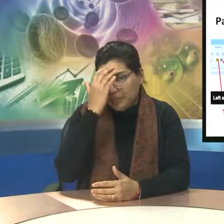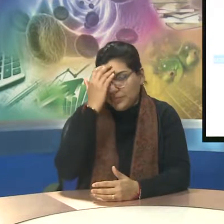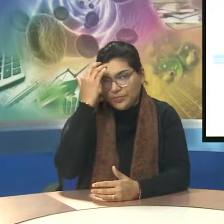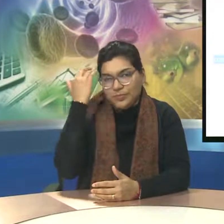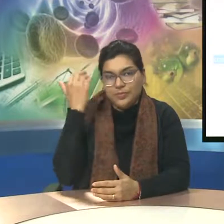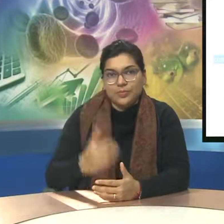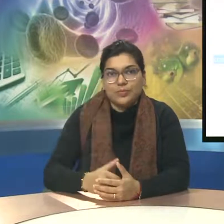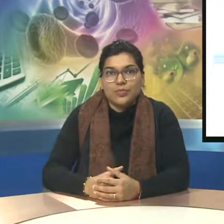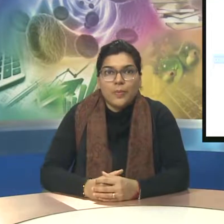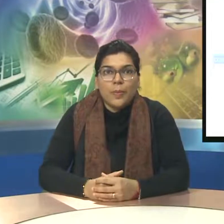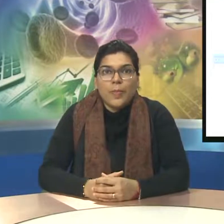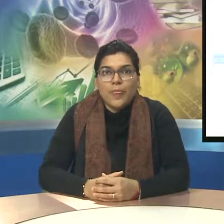justify.